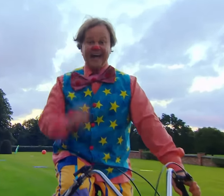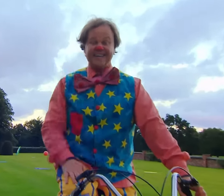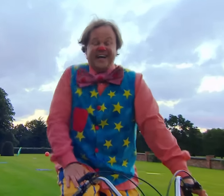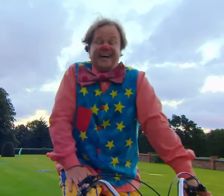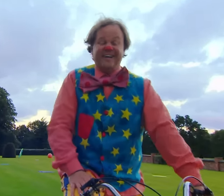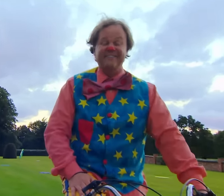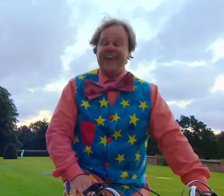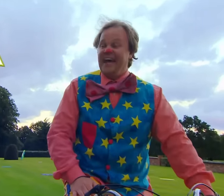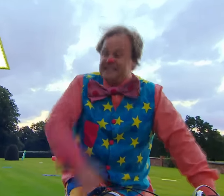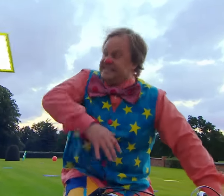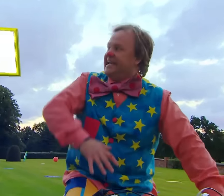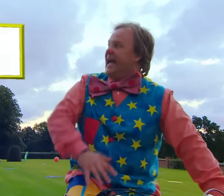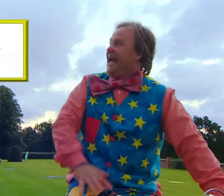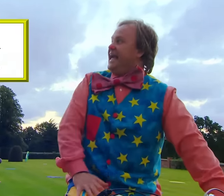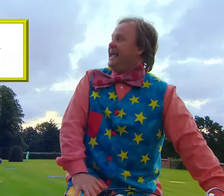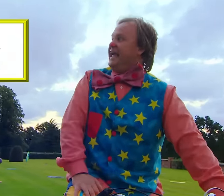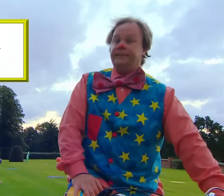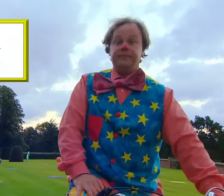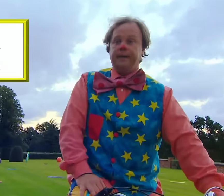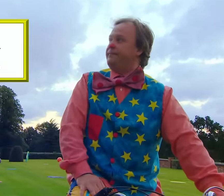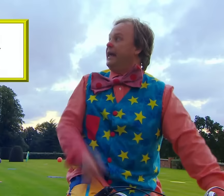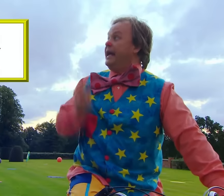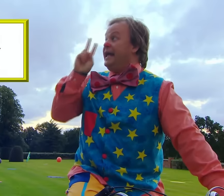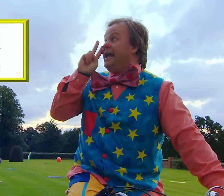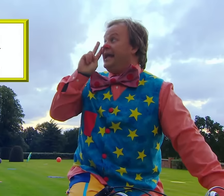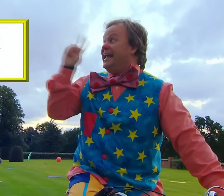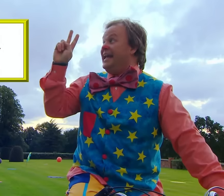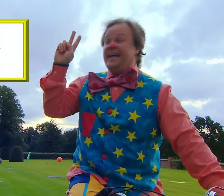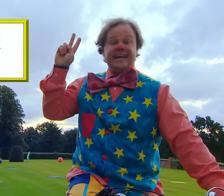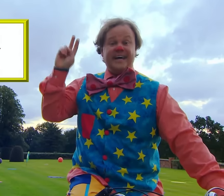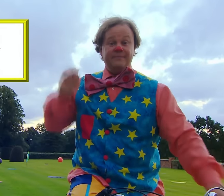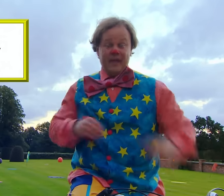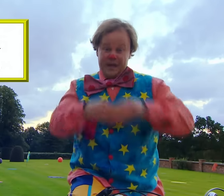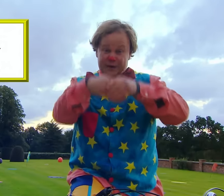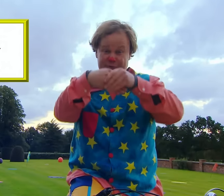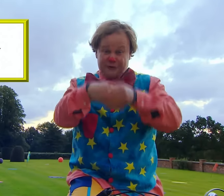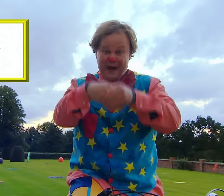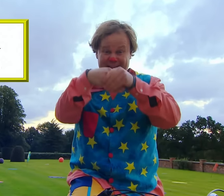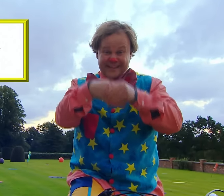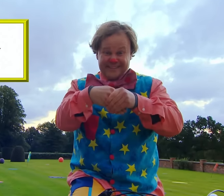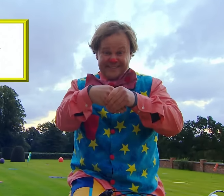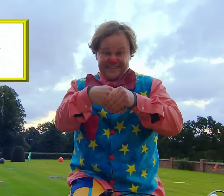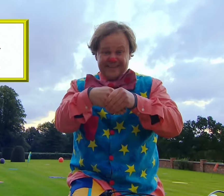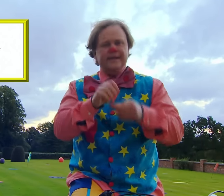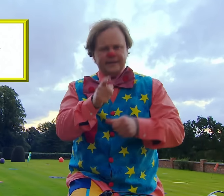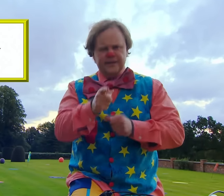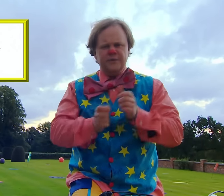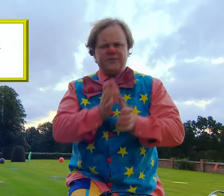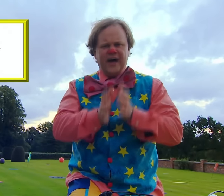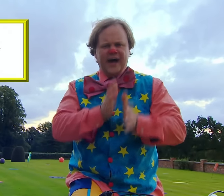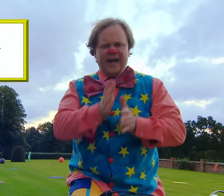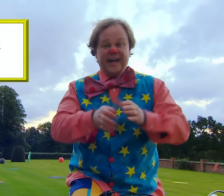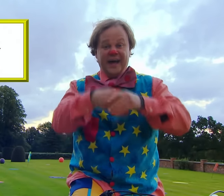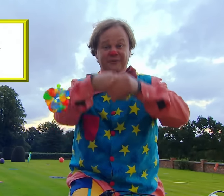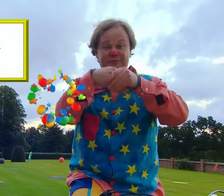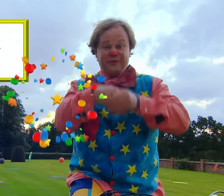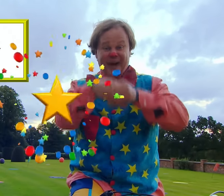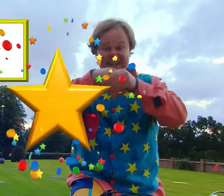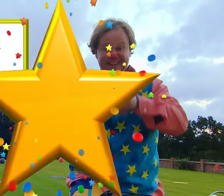Yes! Yay! Look! Friends! You sign!